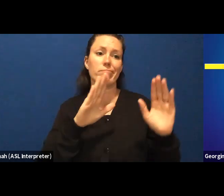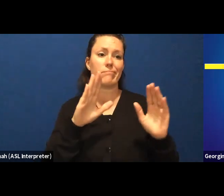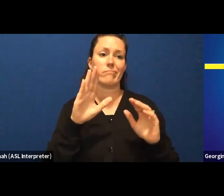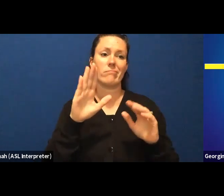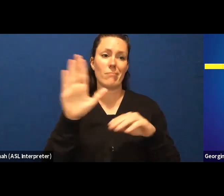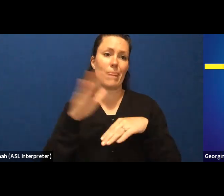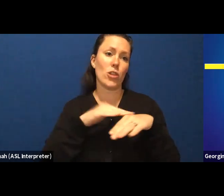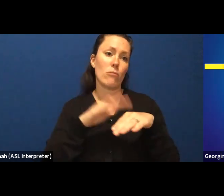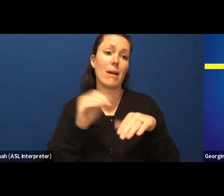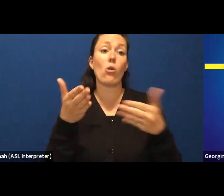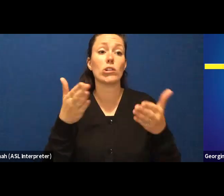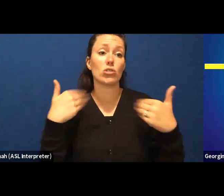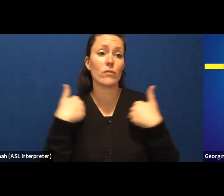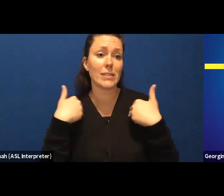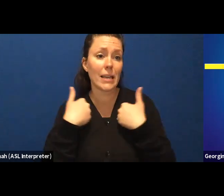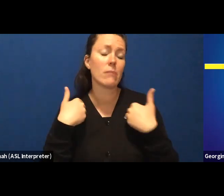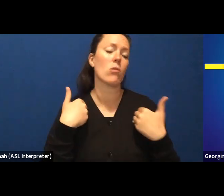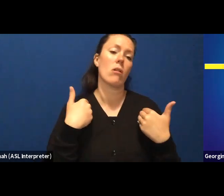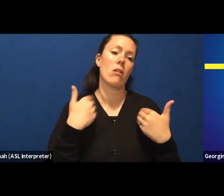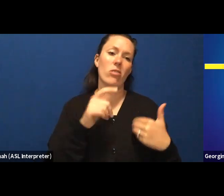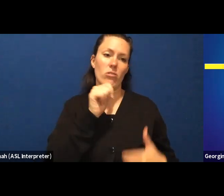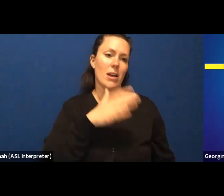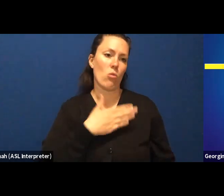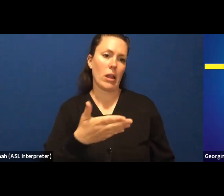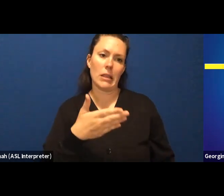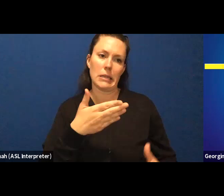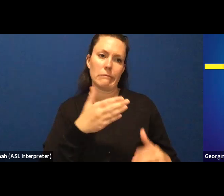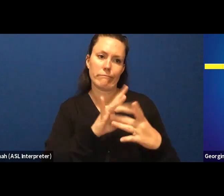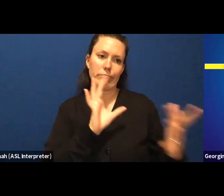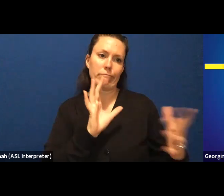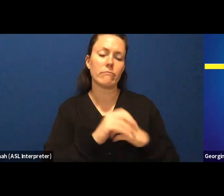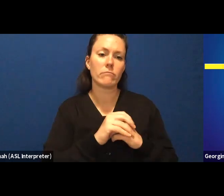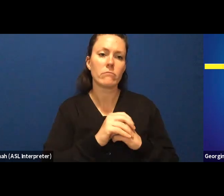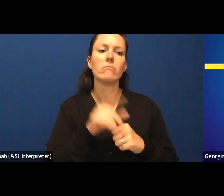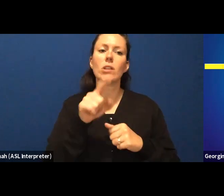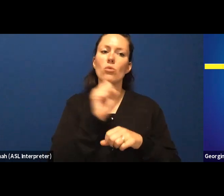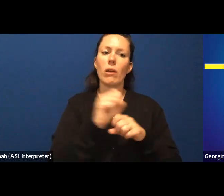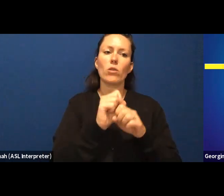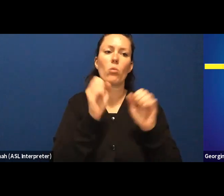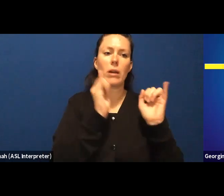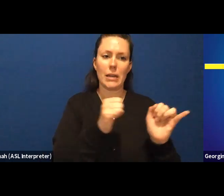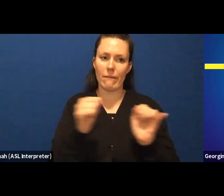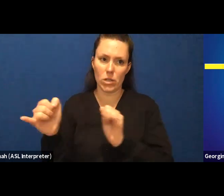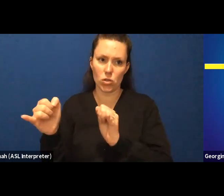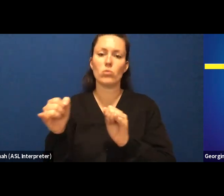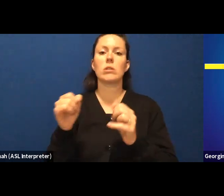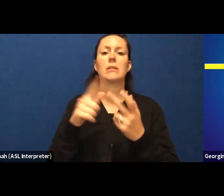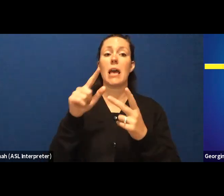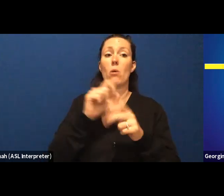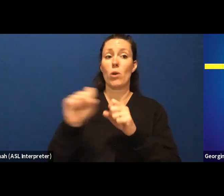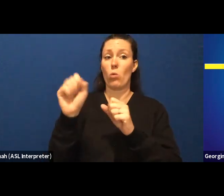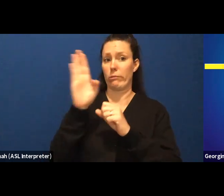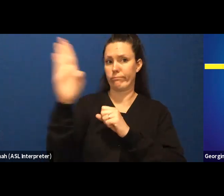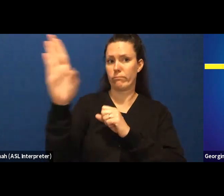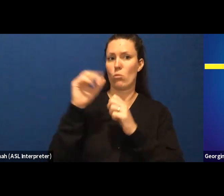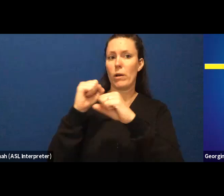service animal or their companion. So we work with them individually. We work with the shelter to work on the eligibility for